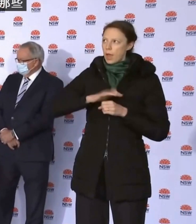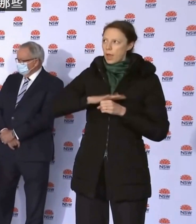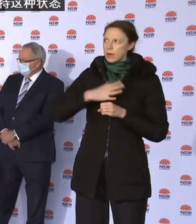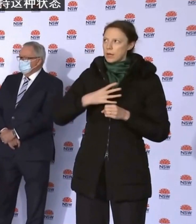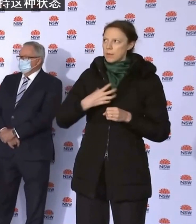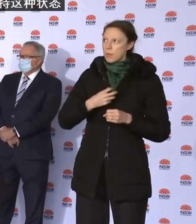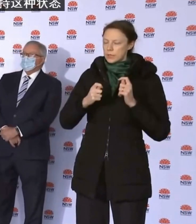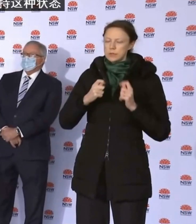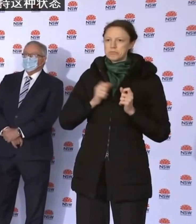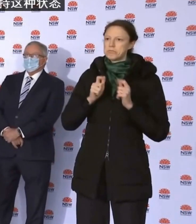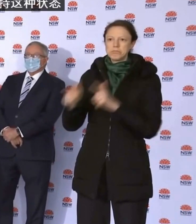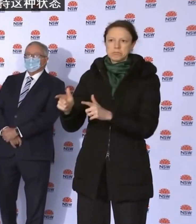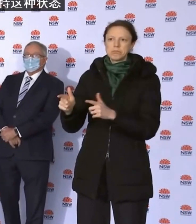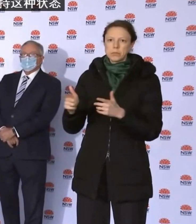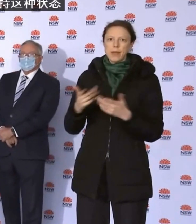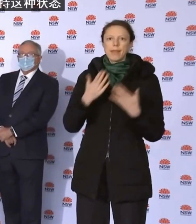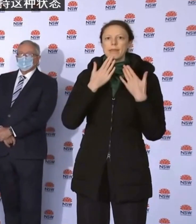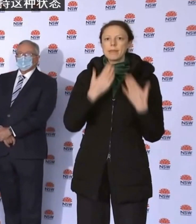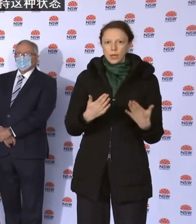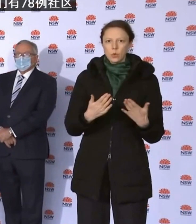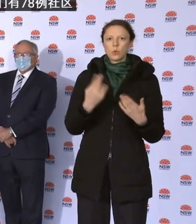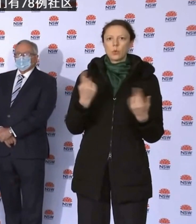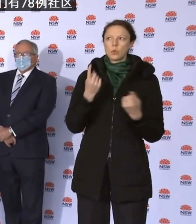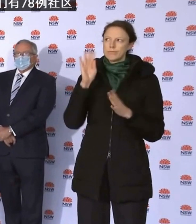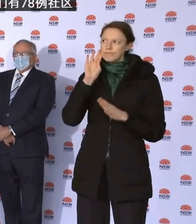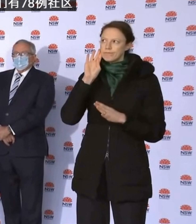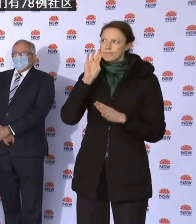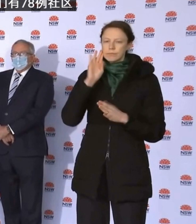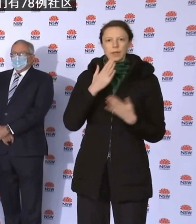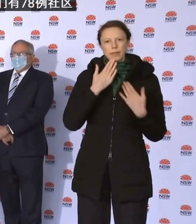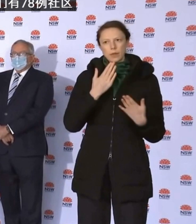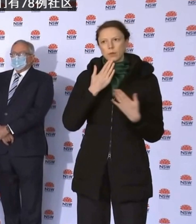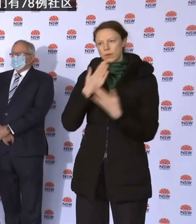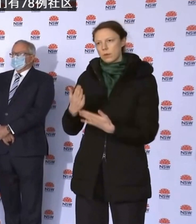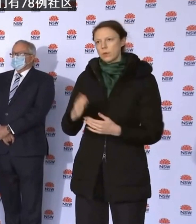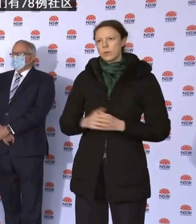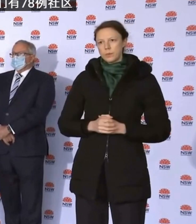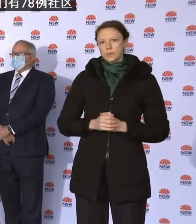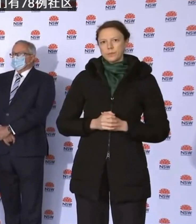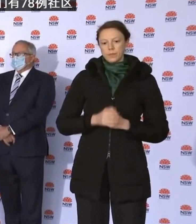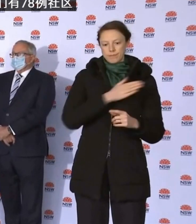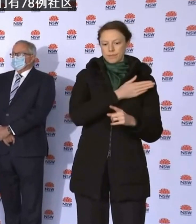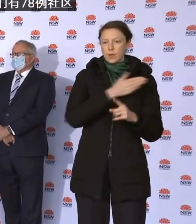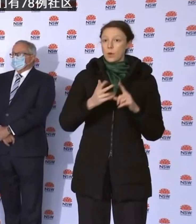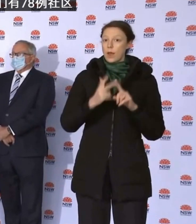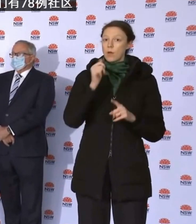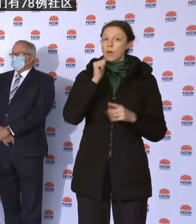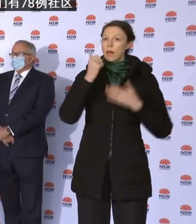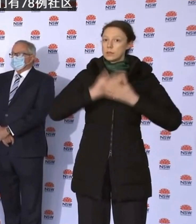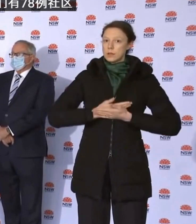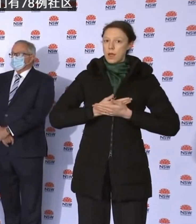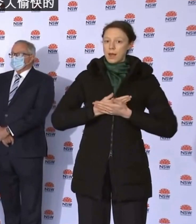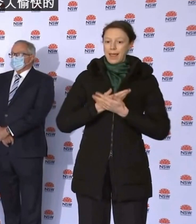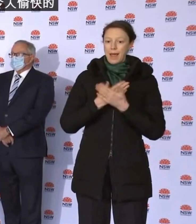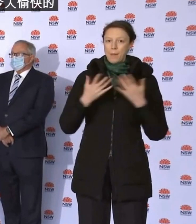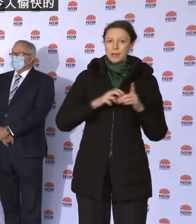who have been. It's been outstanding, and we really need to keep up that effort. To the 24 hours to 8 p.m. last night, we had 78 cases